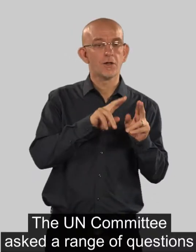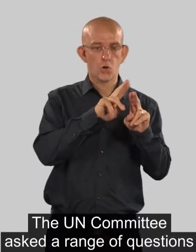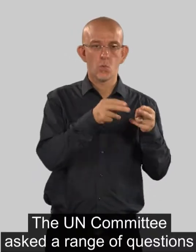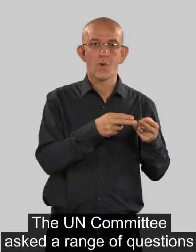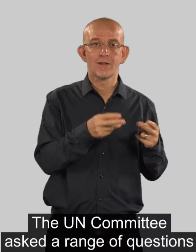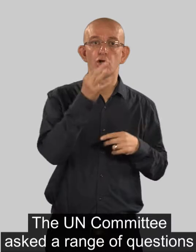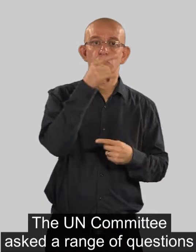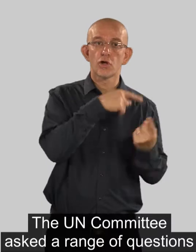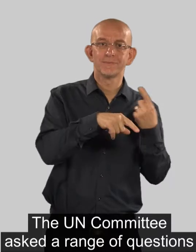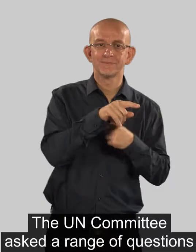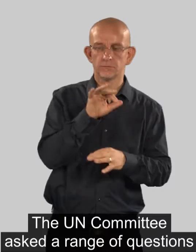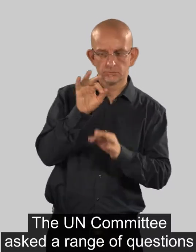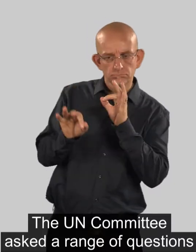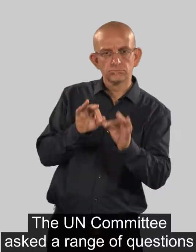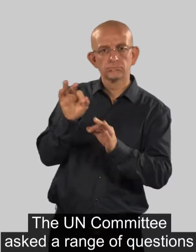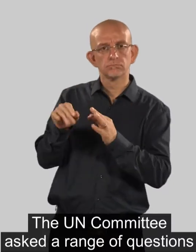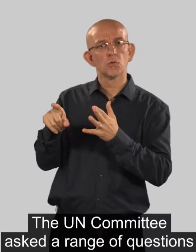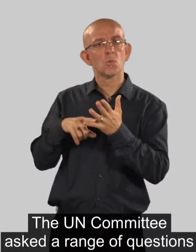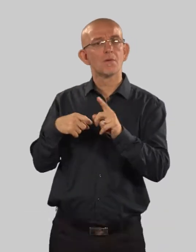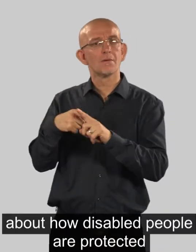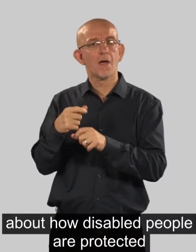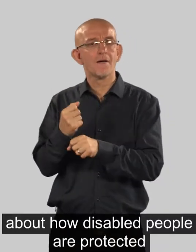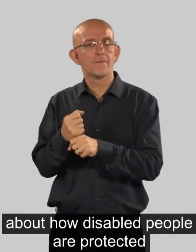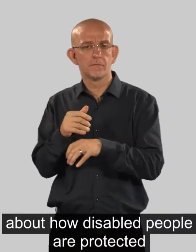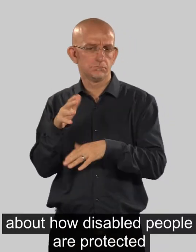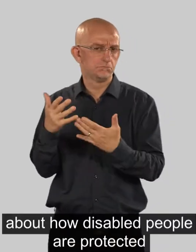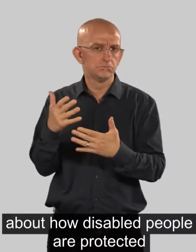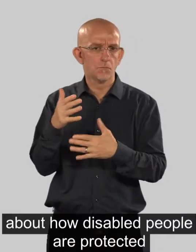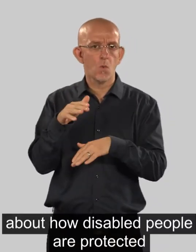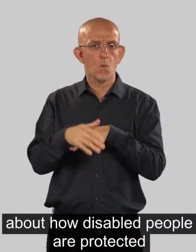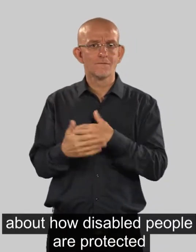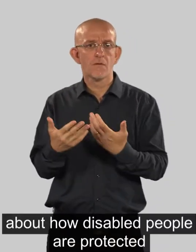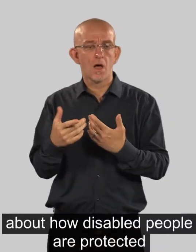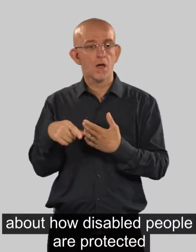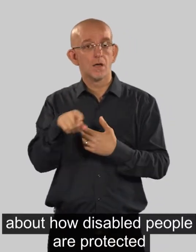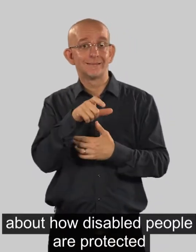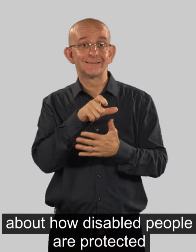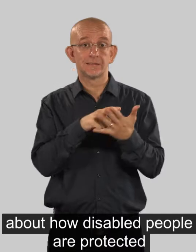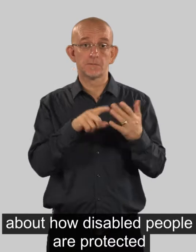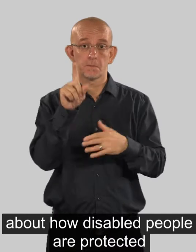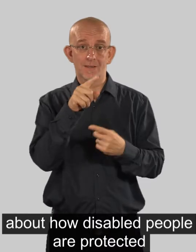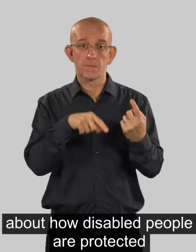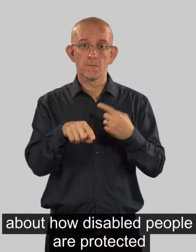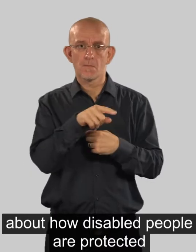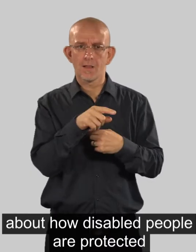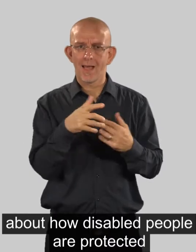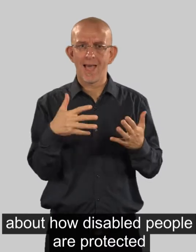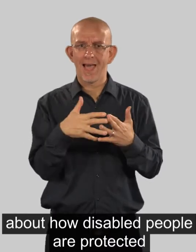The UN Committee asked a range of questions about how disabled people are